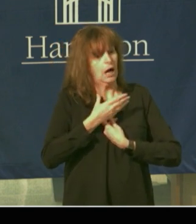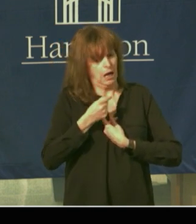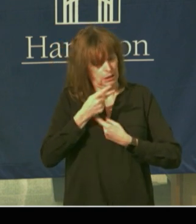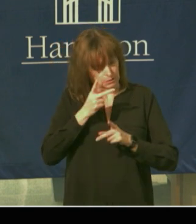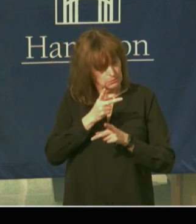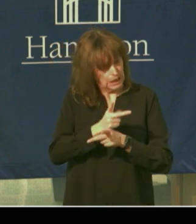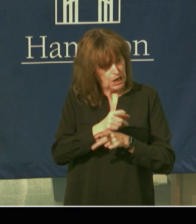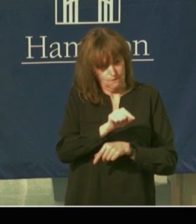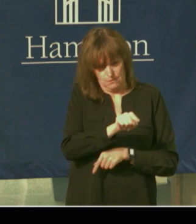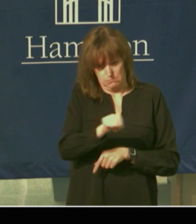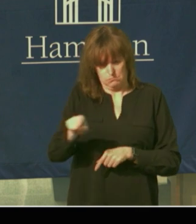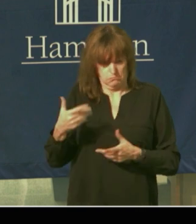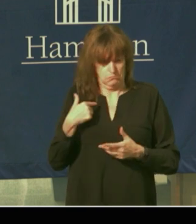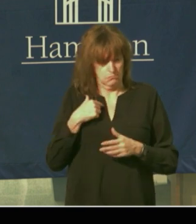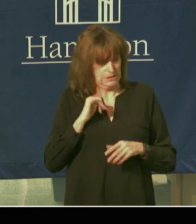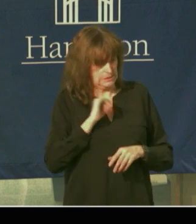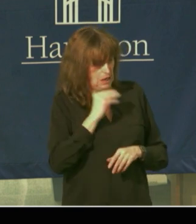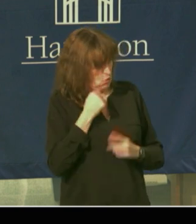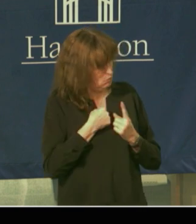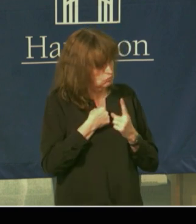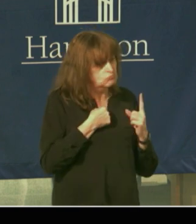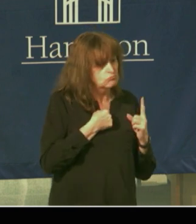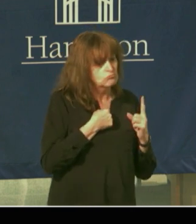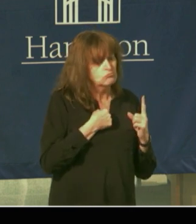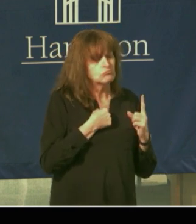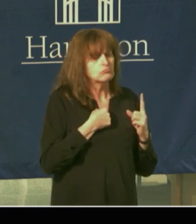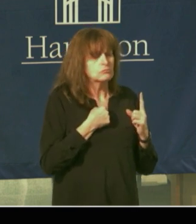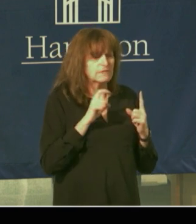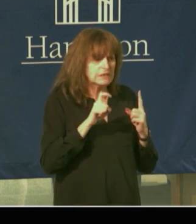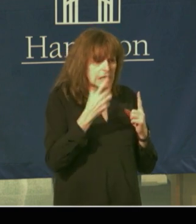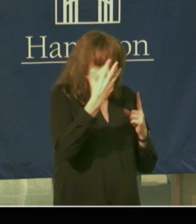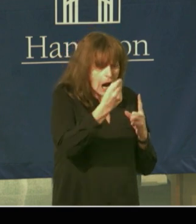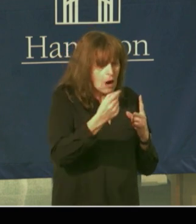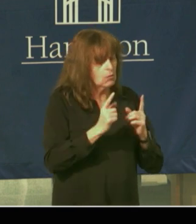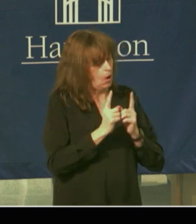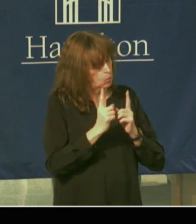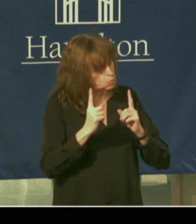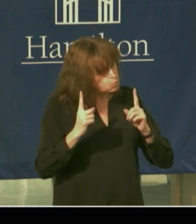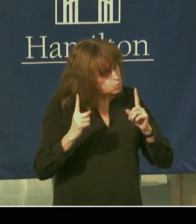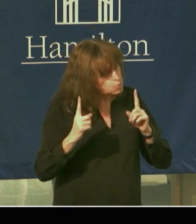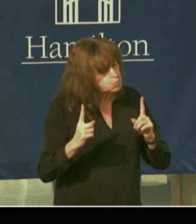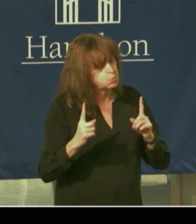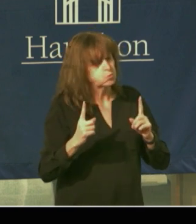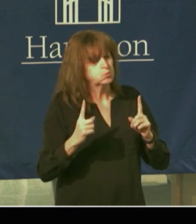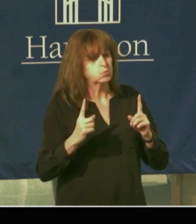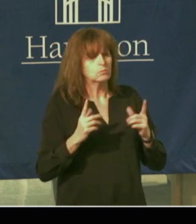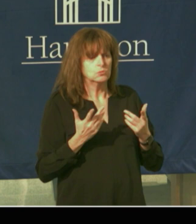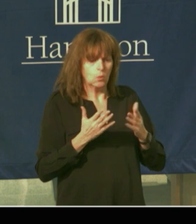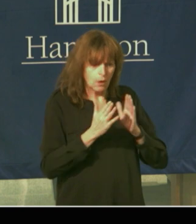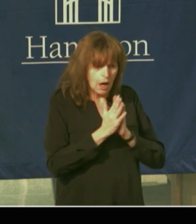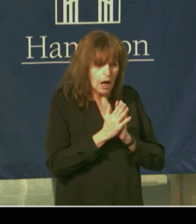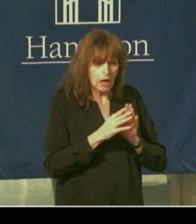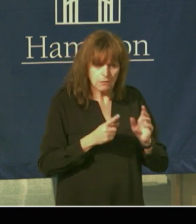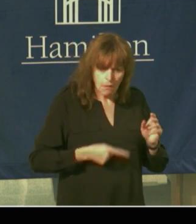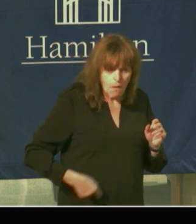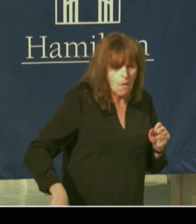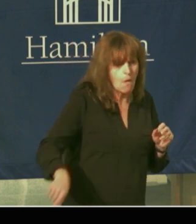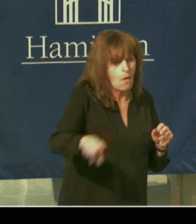if you're going to be out and about, and maintain that spatial separation. I'm asking everybody to work hard, be kind to one